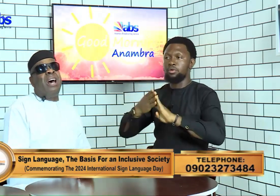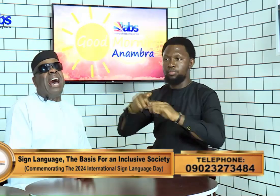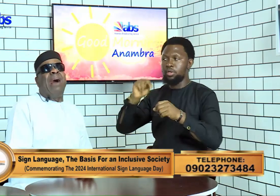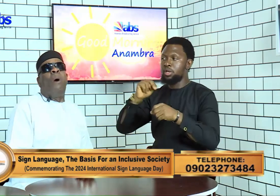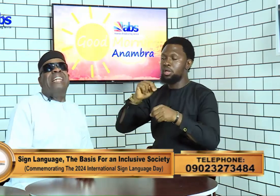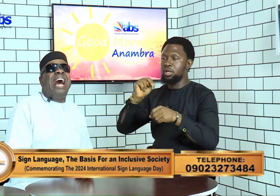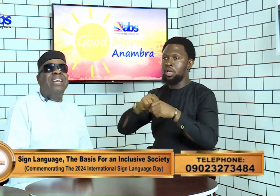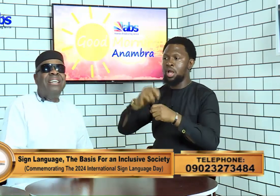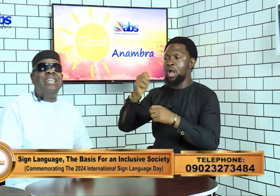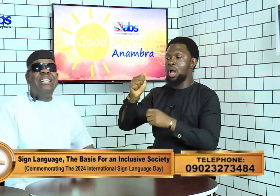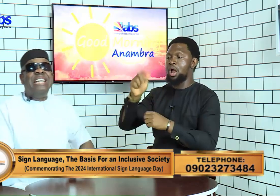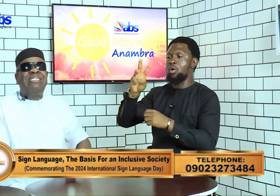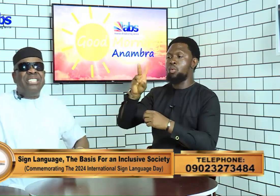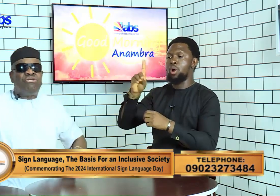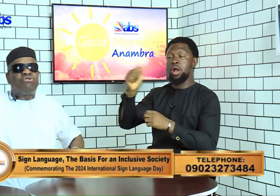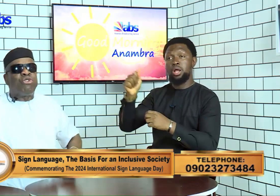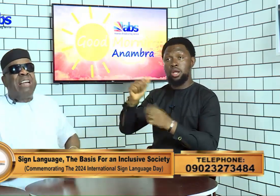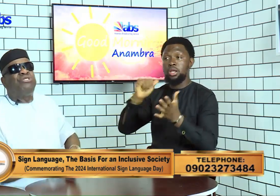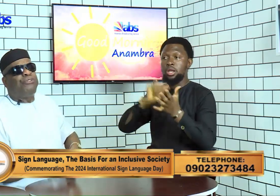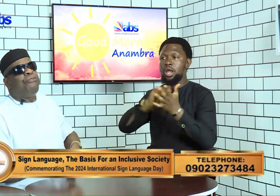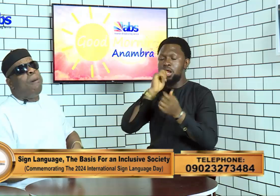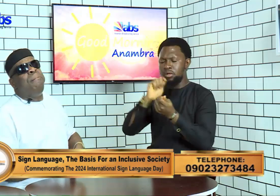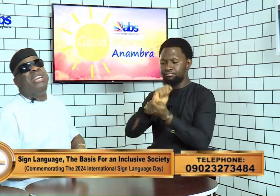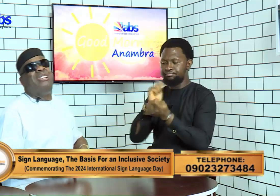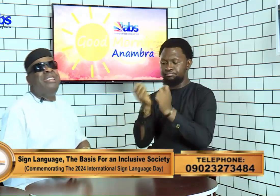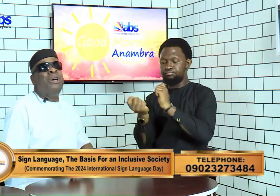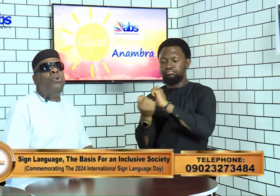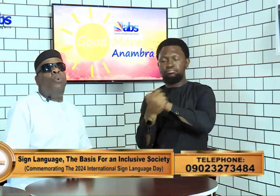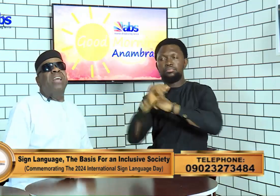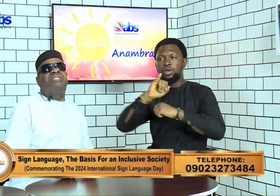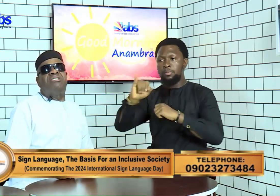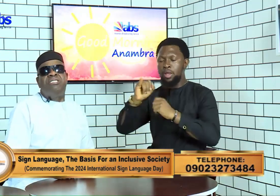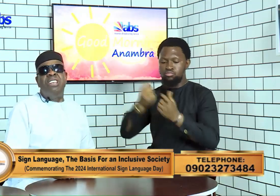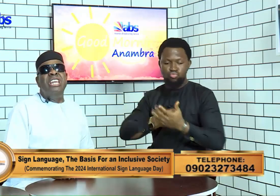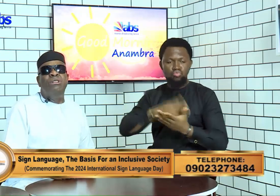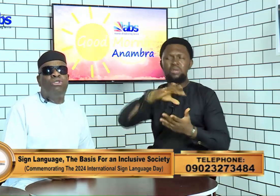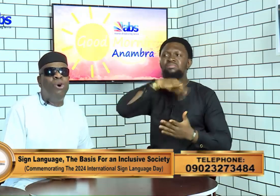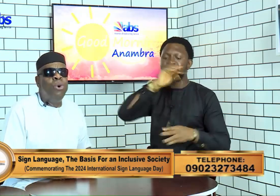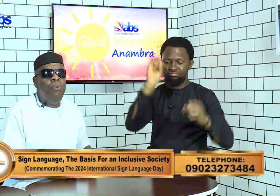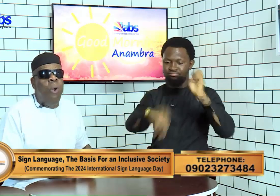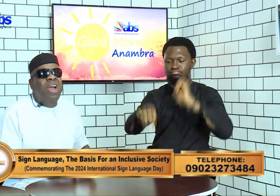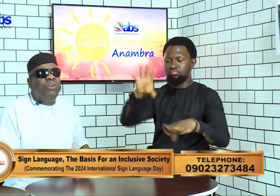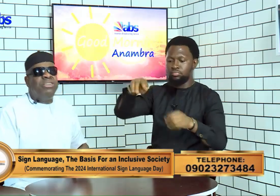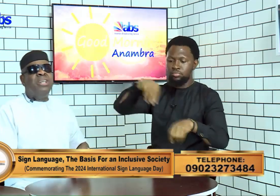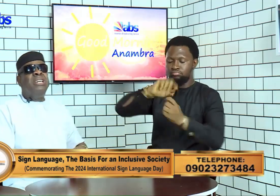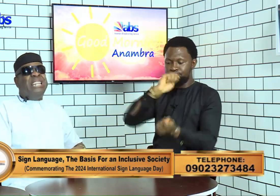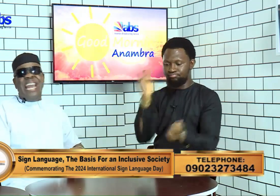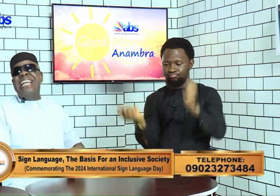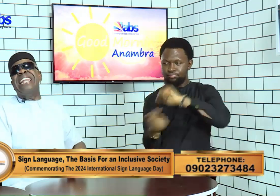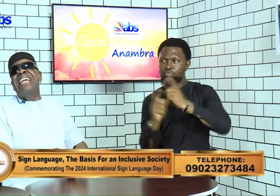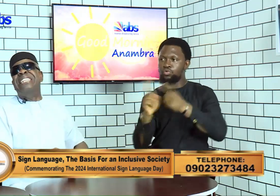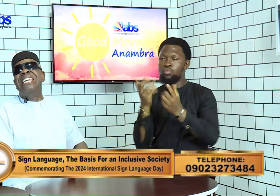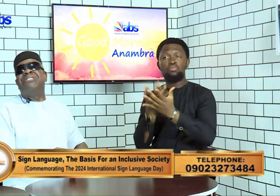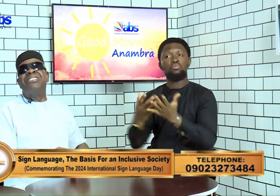in Awada that is transforming waste into wealth.